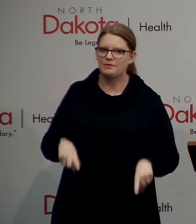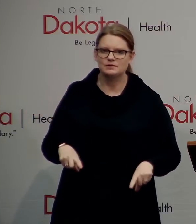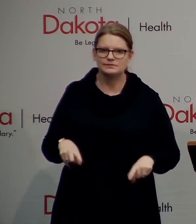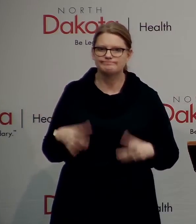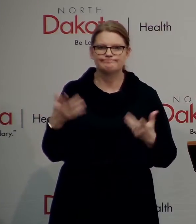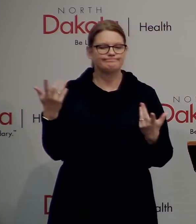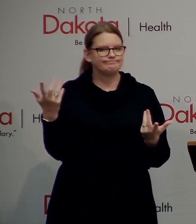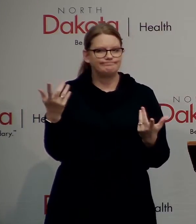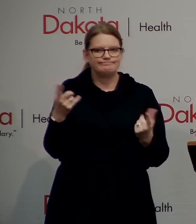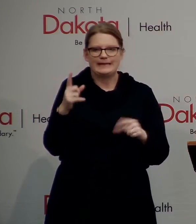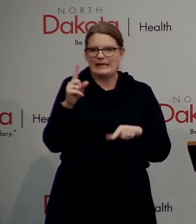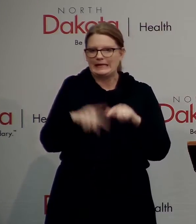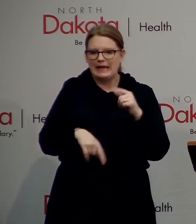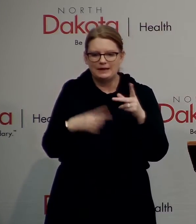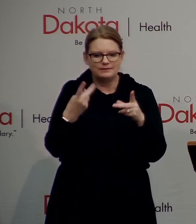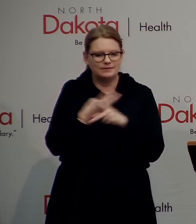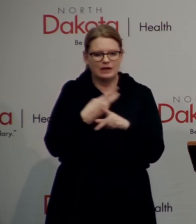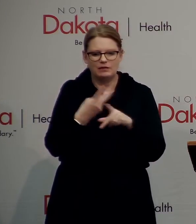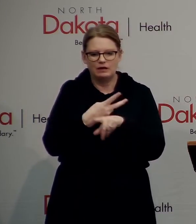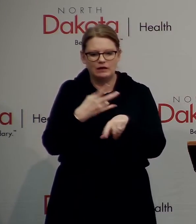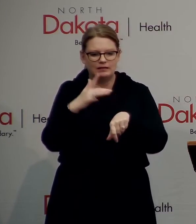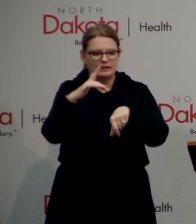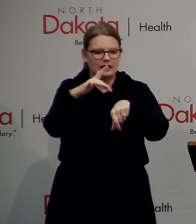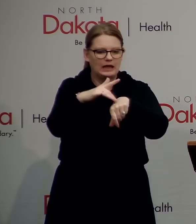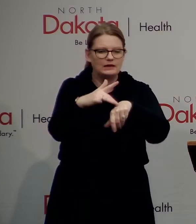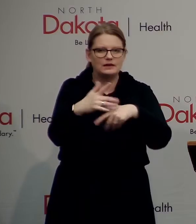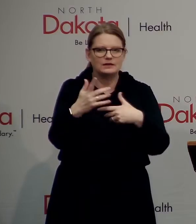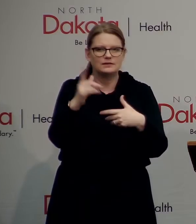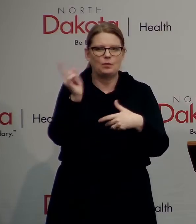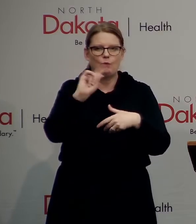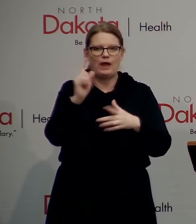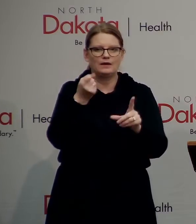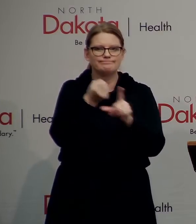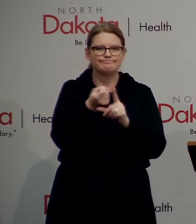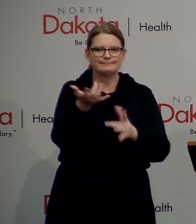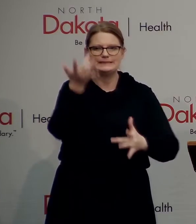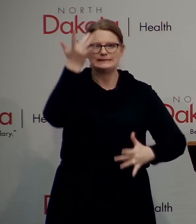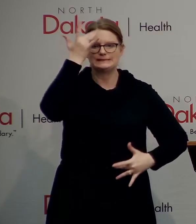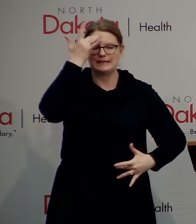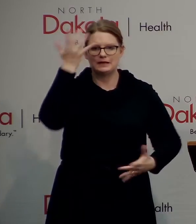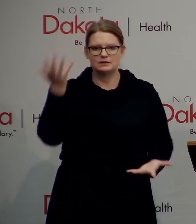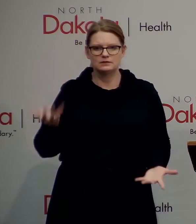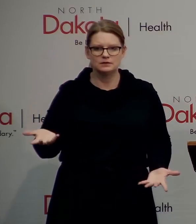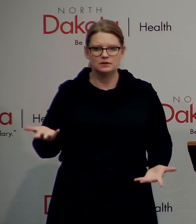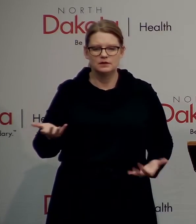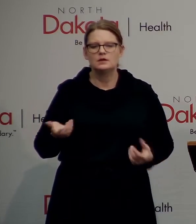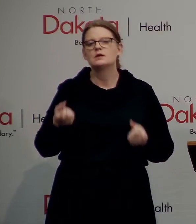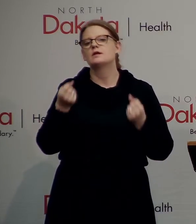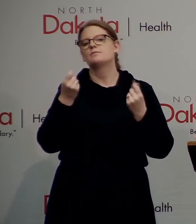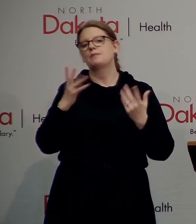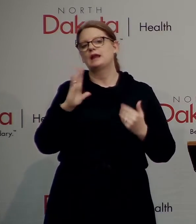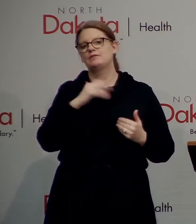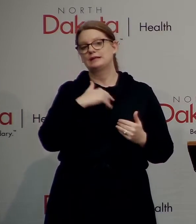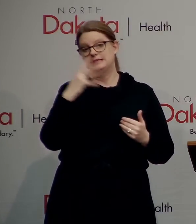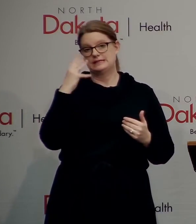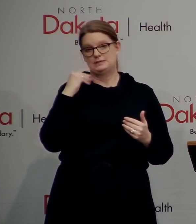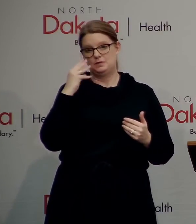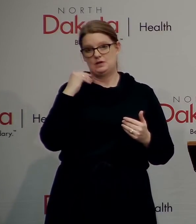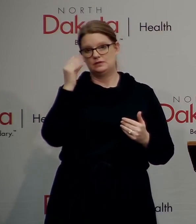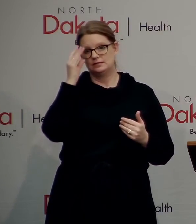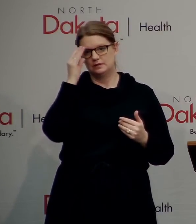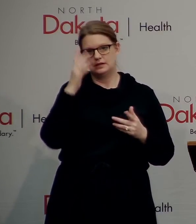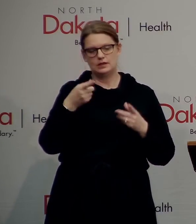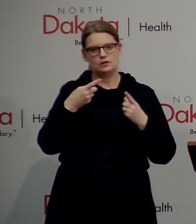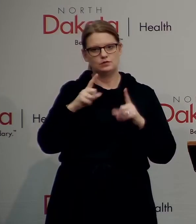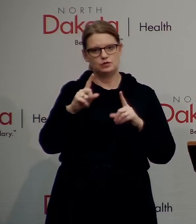trace the contact who got you sick. Many of us have experienced this when in the middle of flu